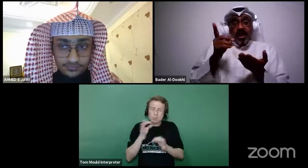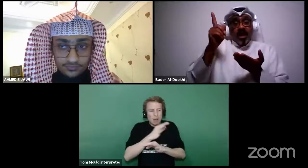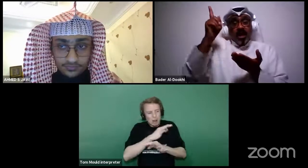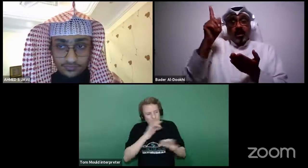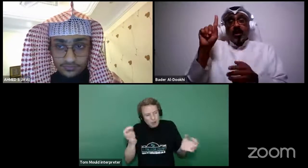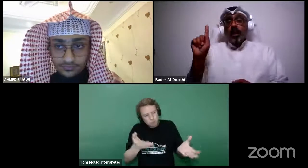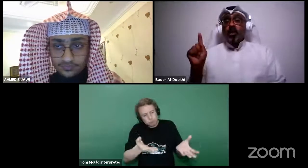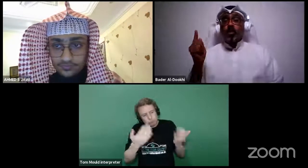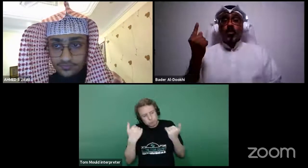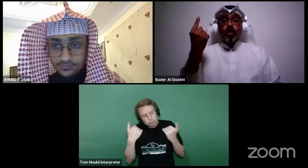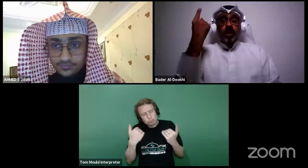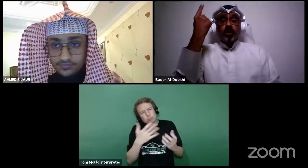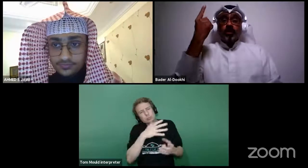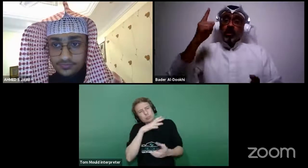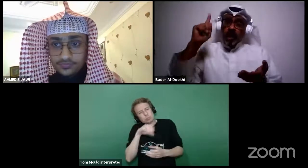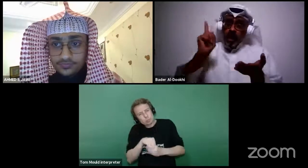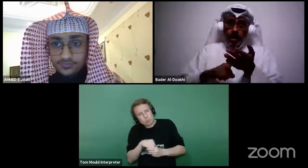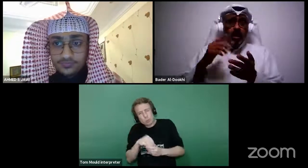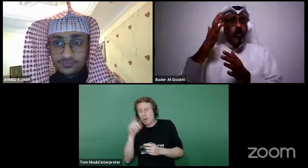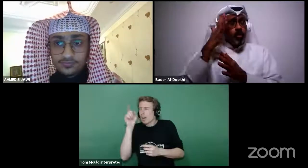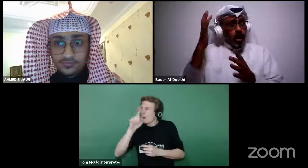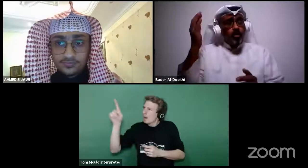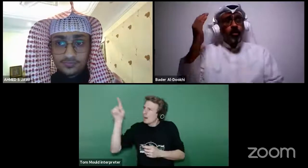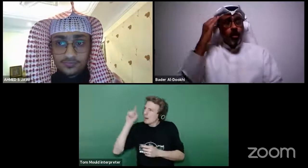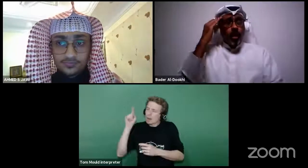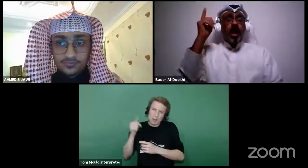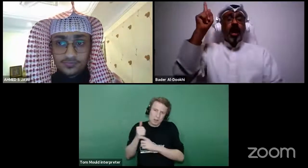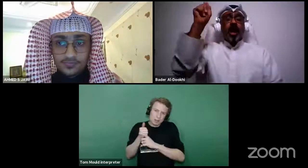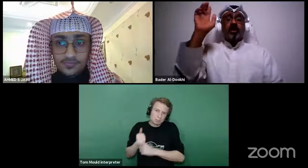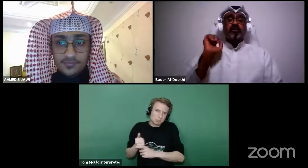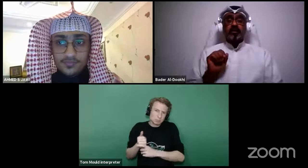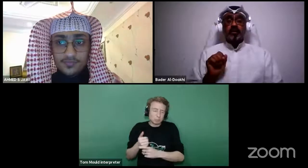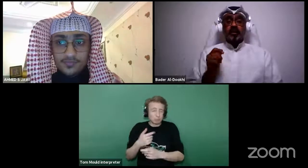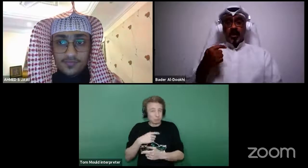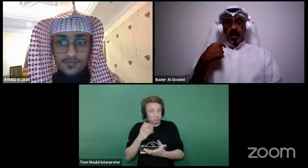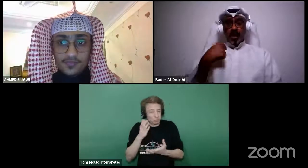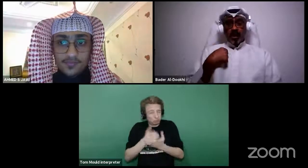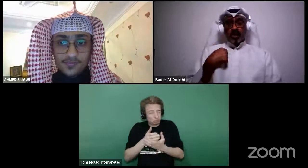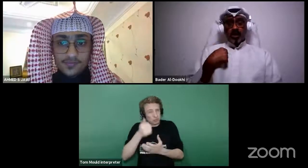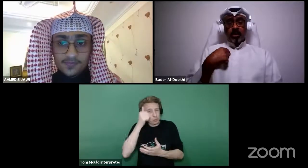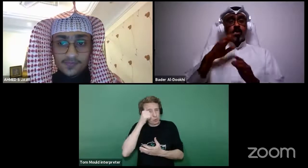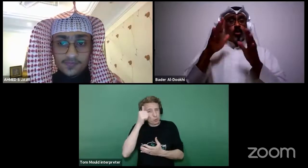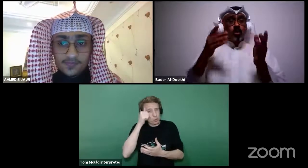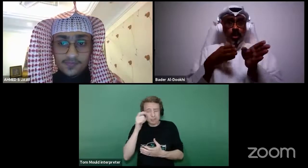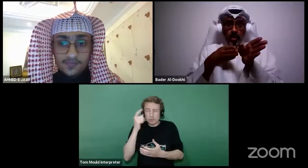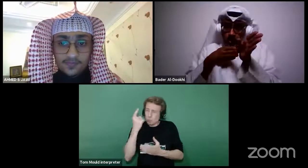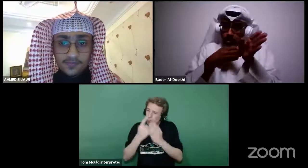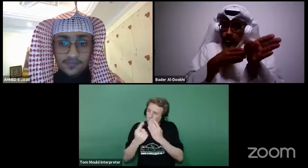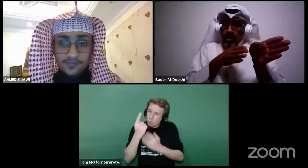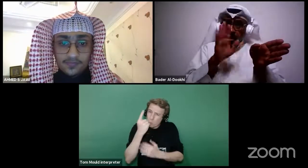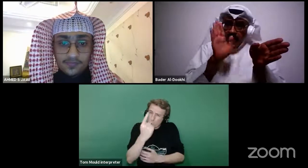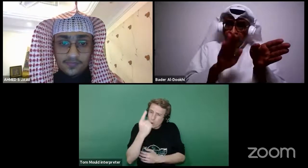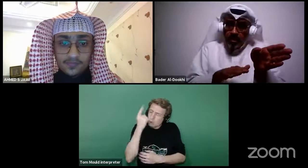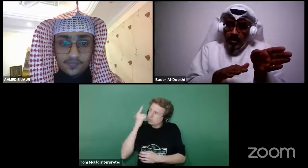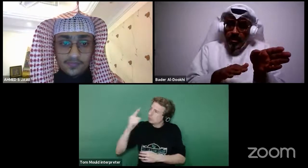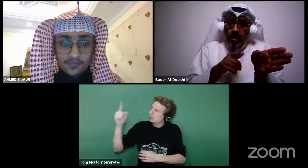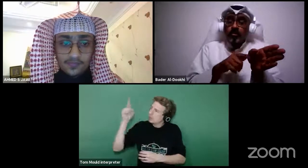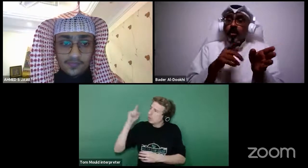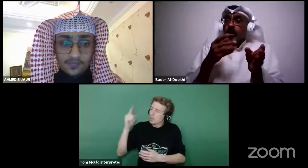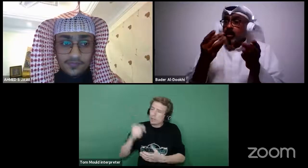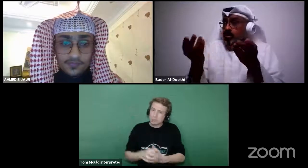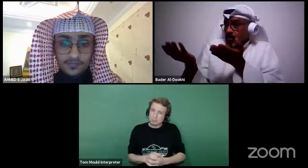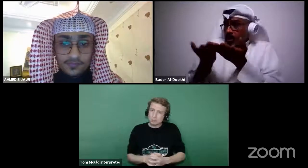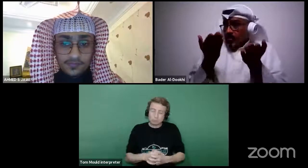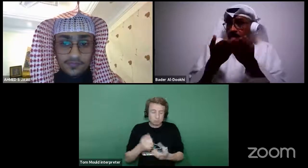oneness, with sure knowledge, and I and whosoever follows me must also invite others to